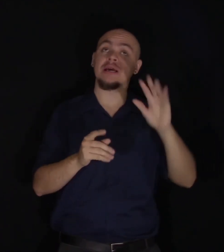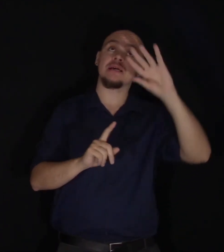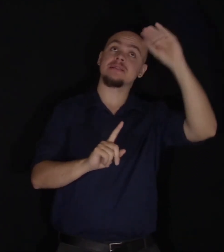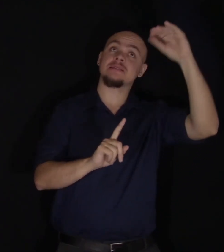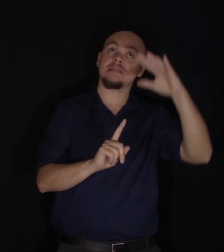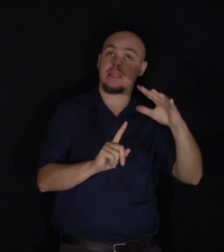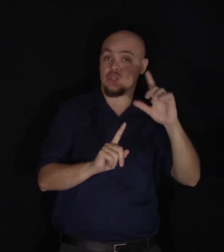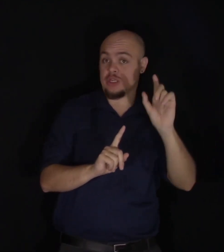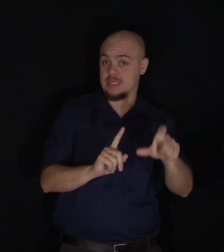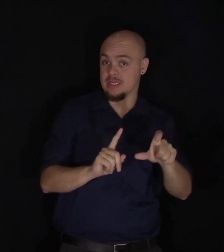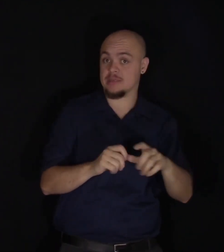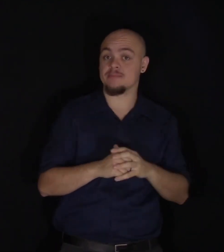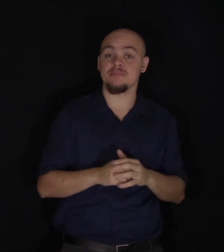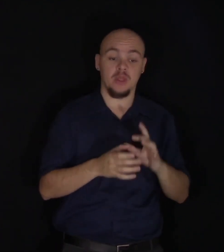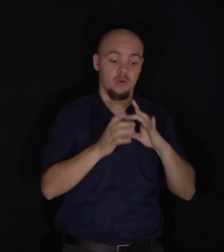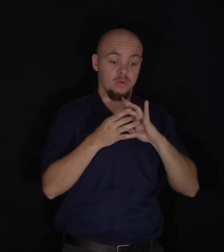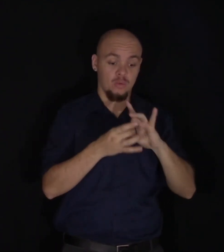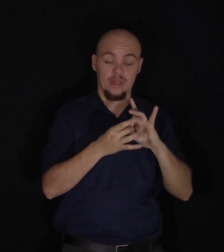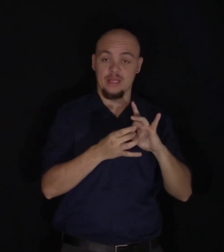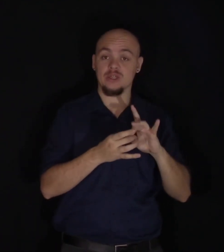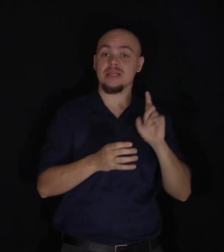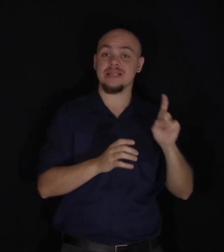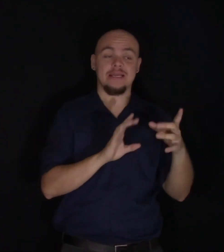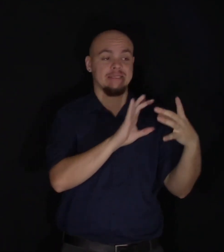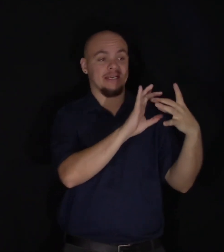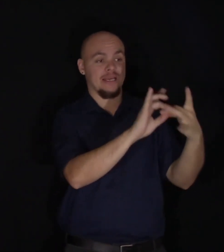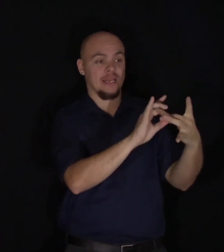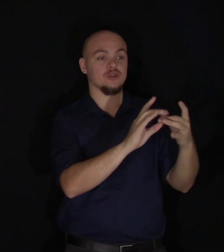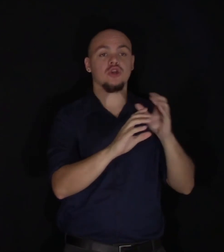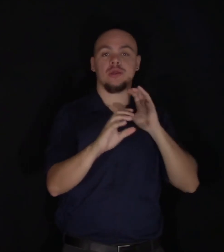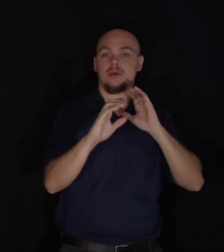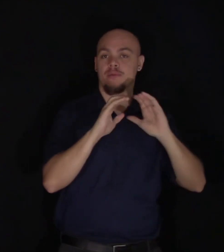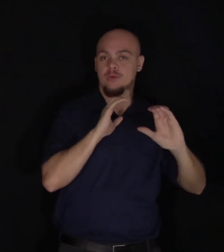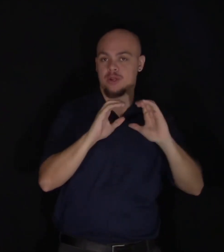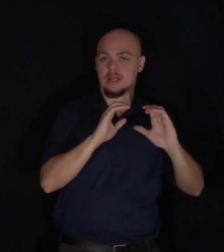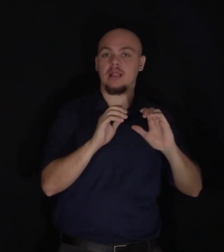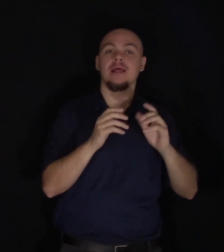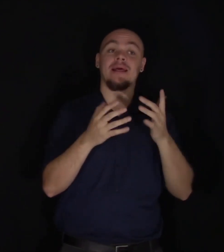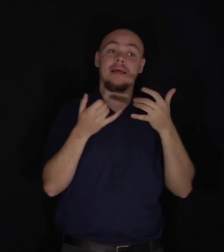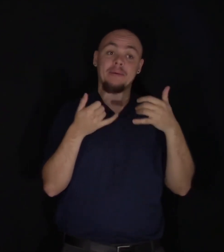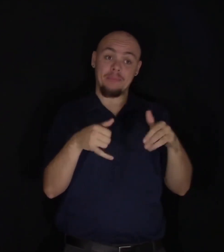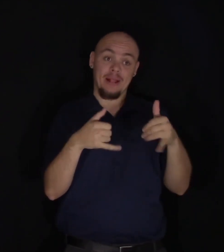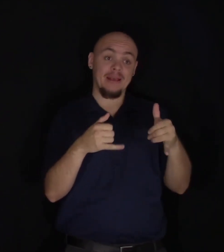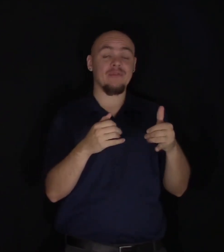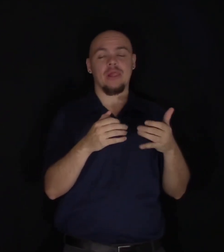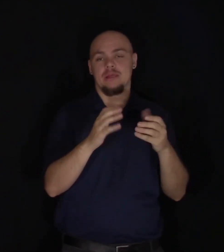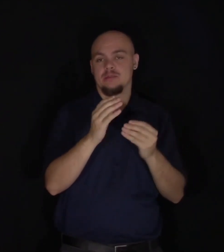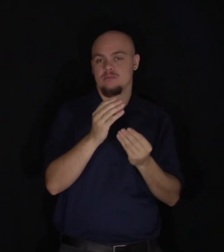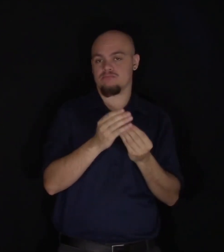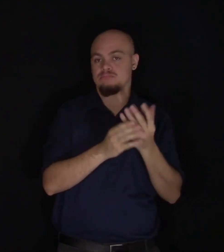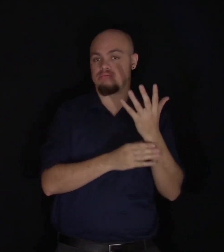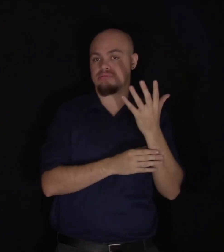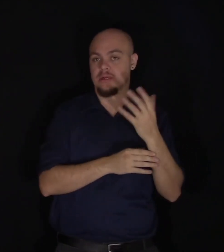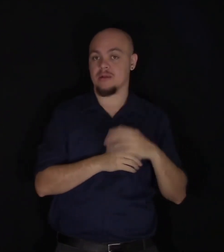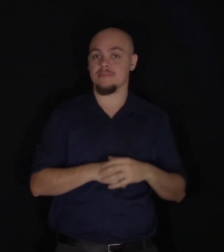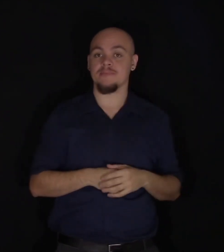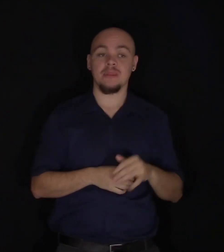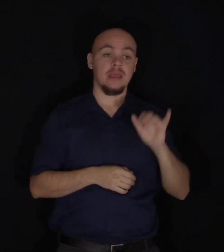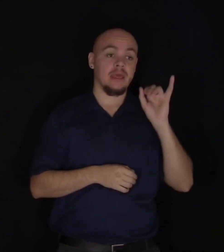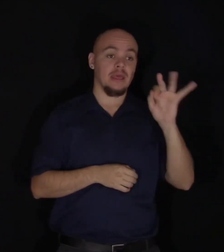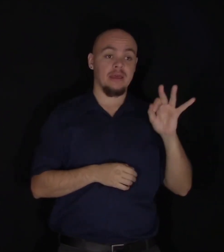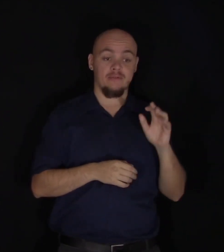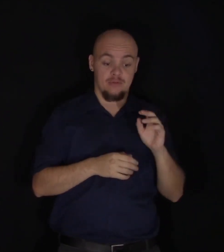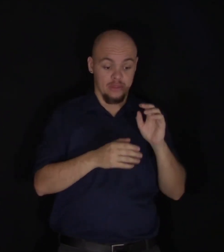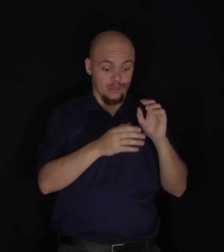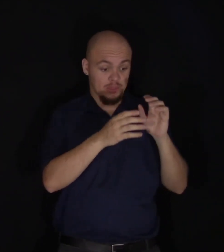grow. And a relationship needs connection and communication and playfulness to blossom. When we nourish our